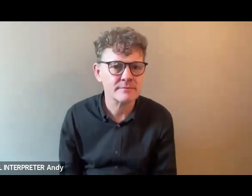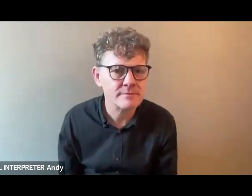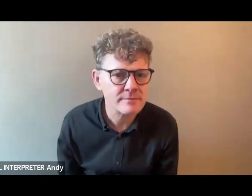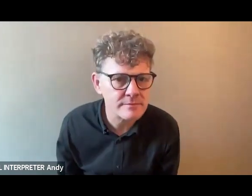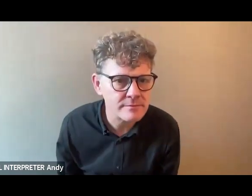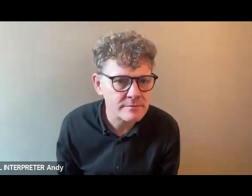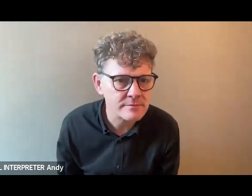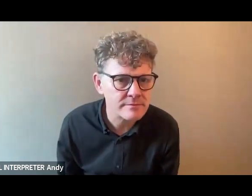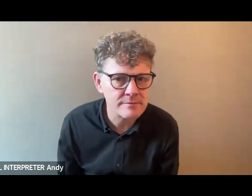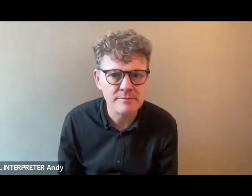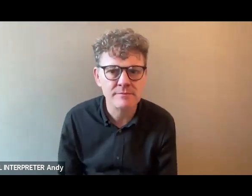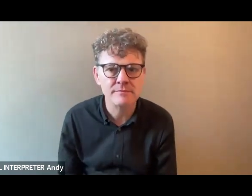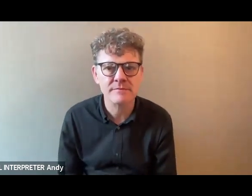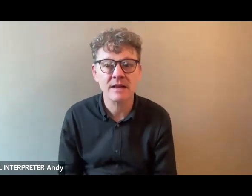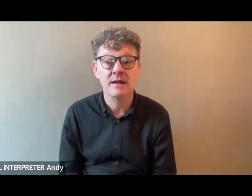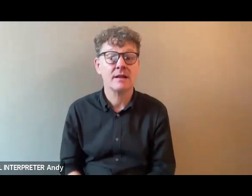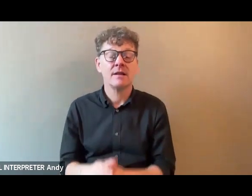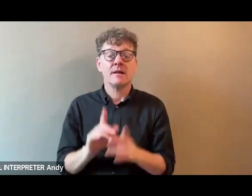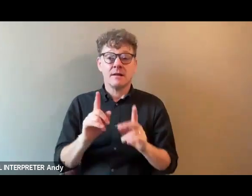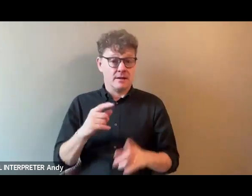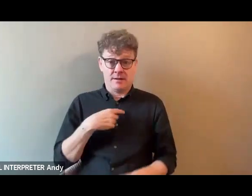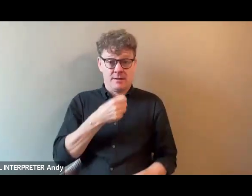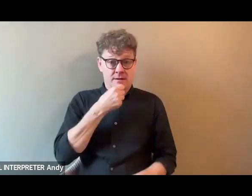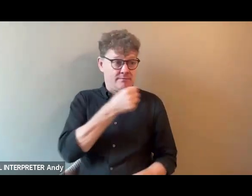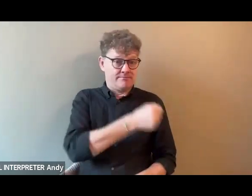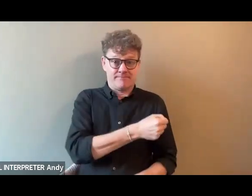Okay, I don't know if you want to pass the mic to your left.